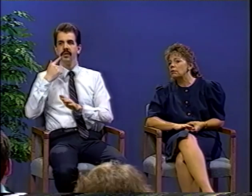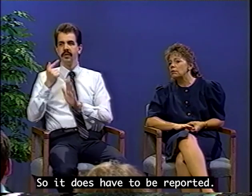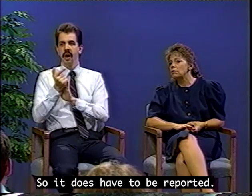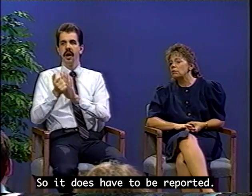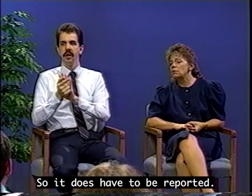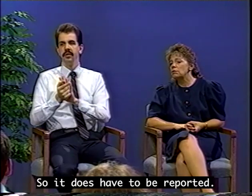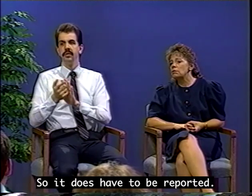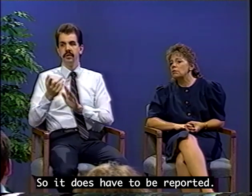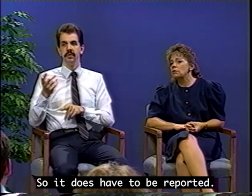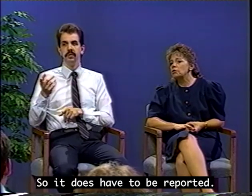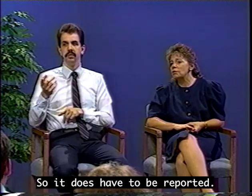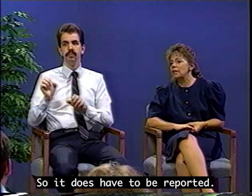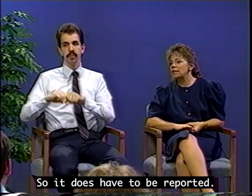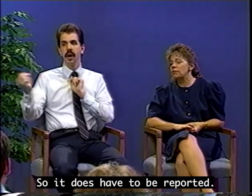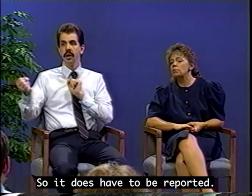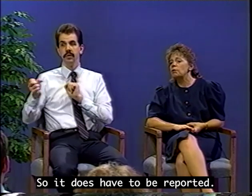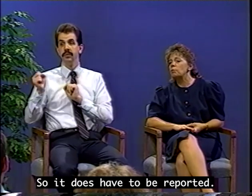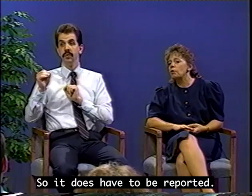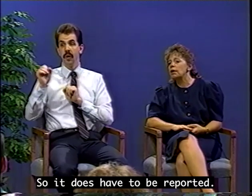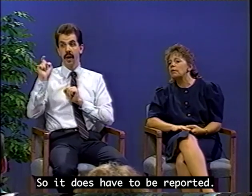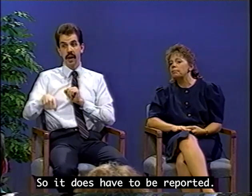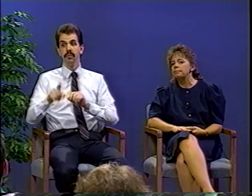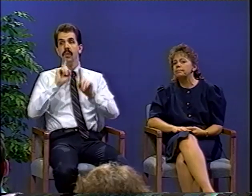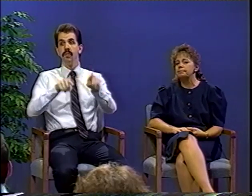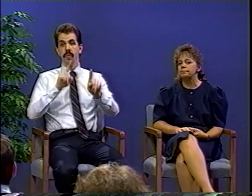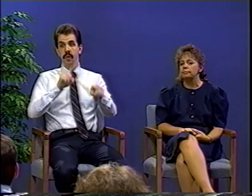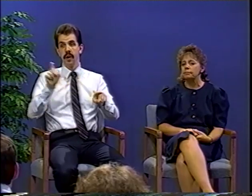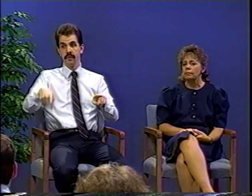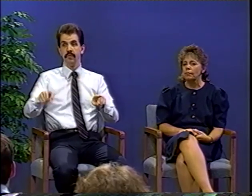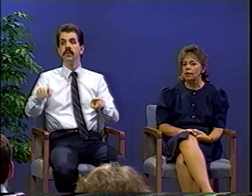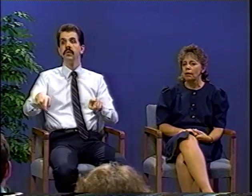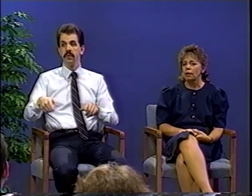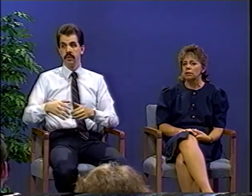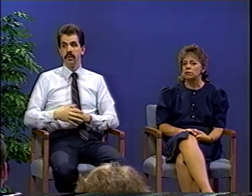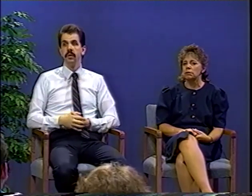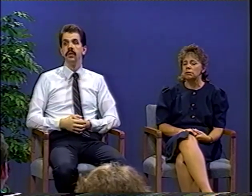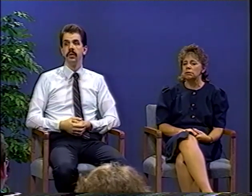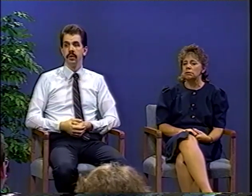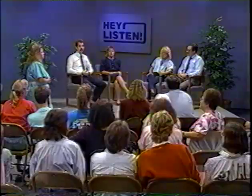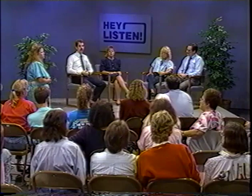government. So it does have to be reported.